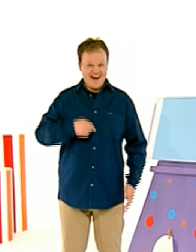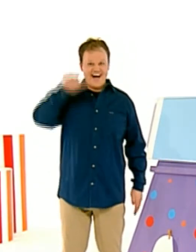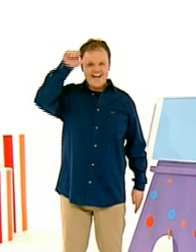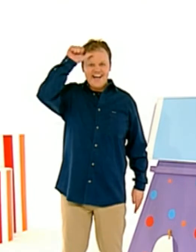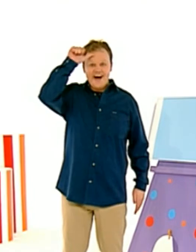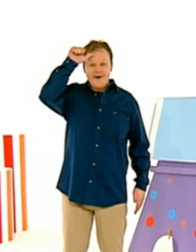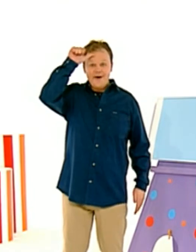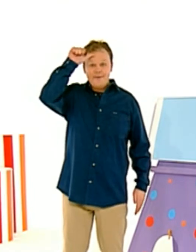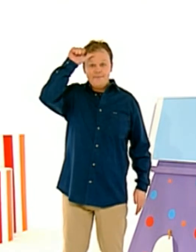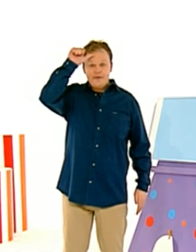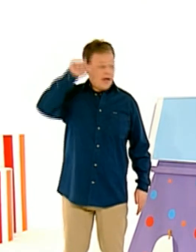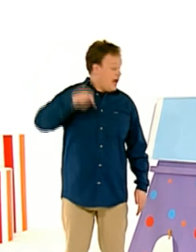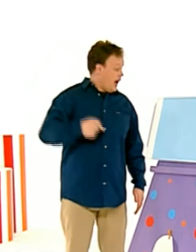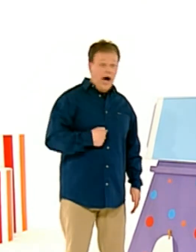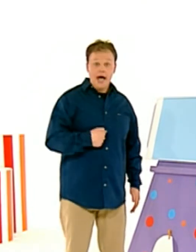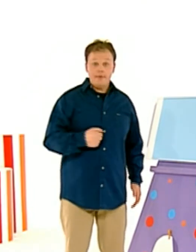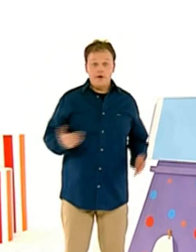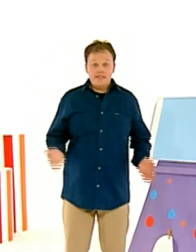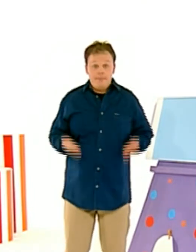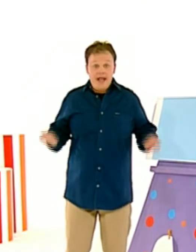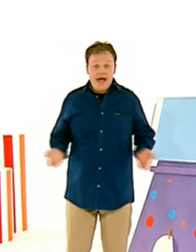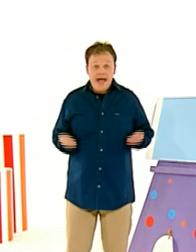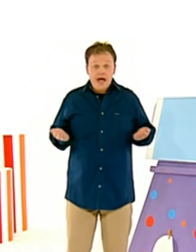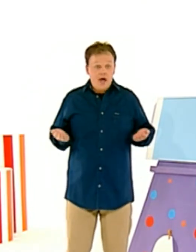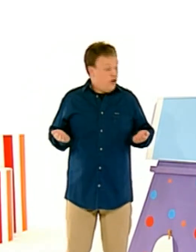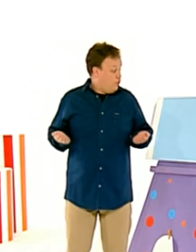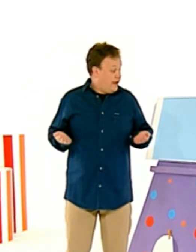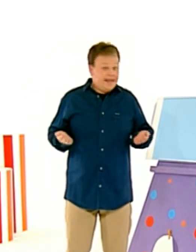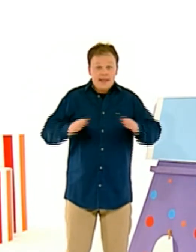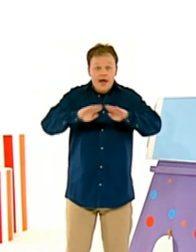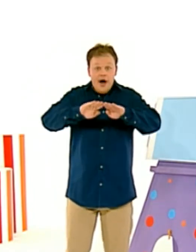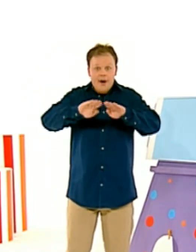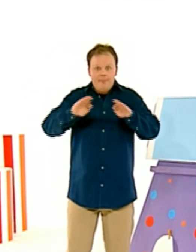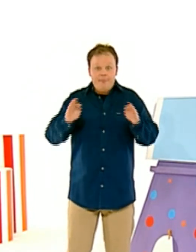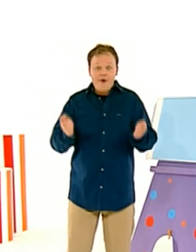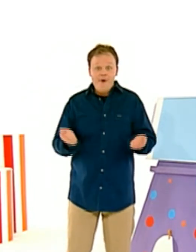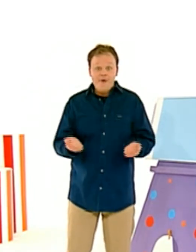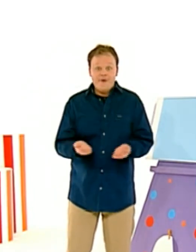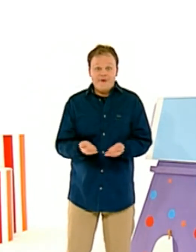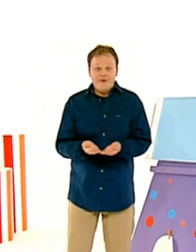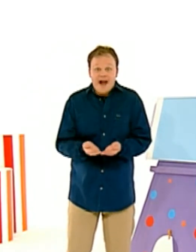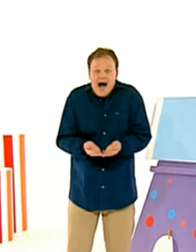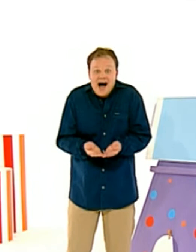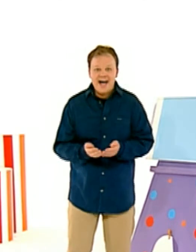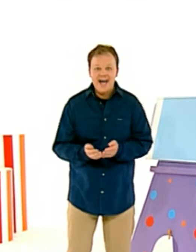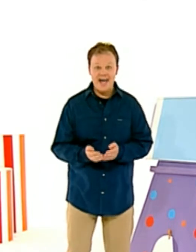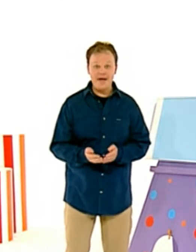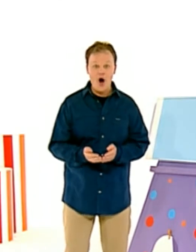I know. I'm going to play with a ball. Here we go.